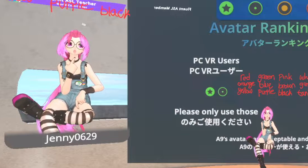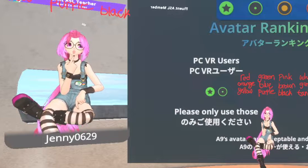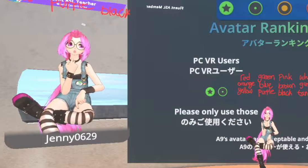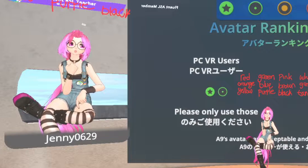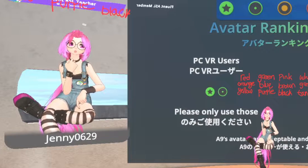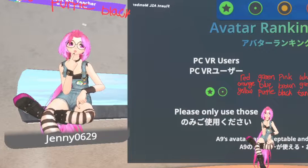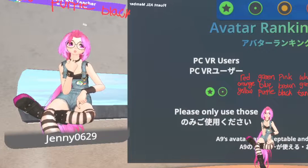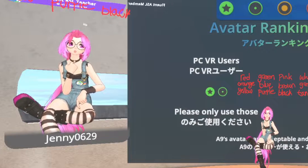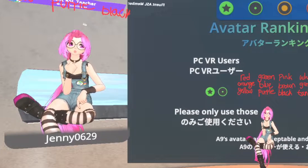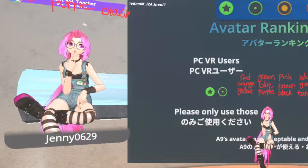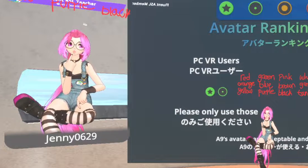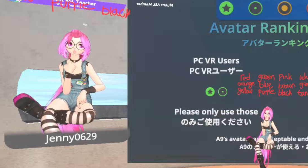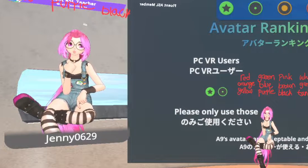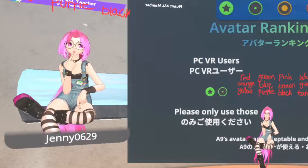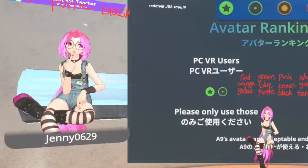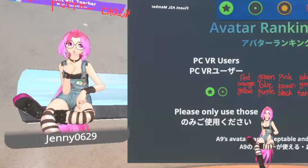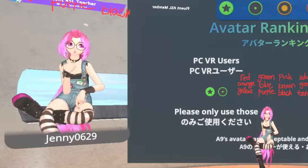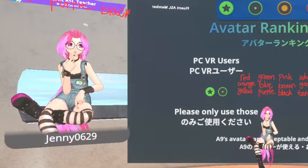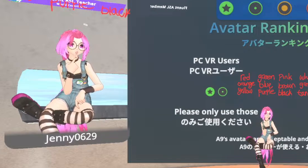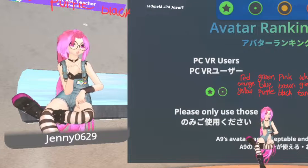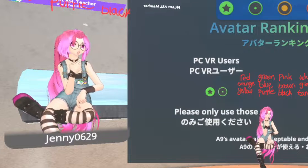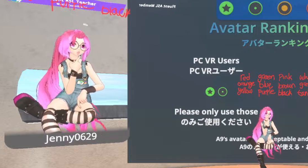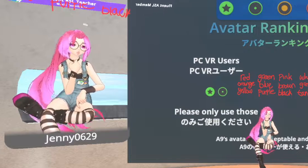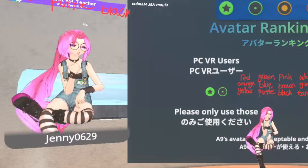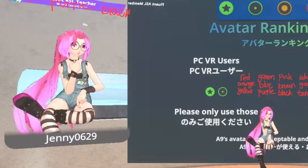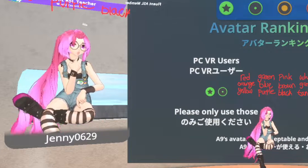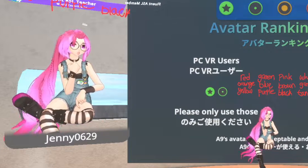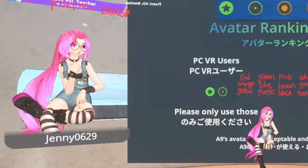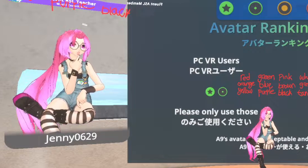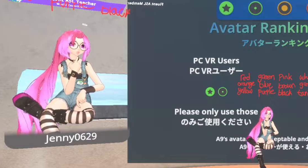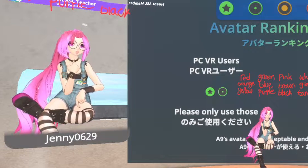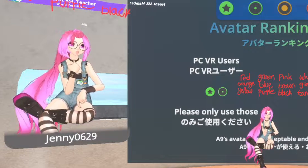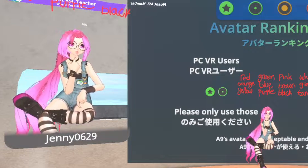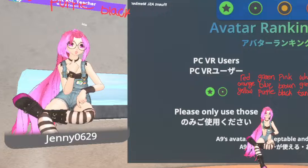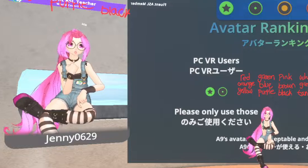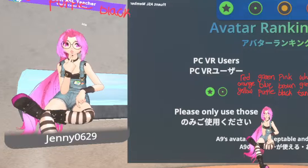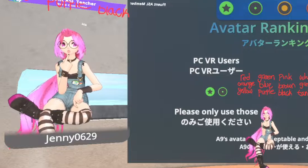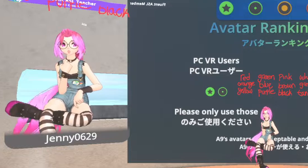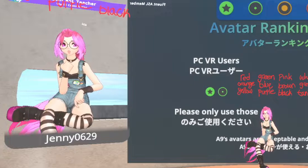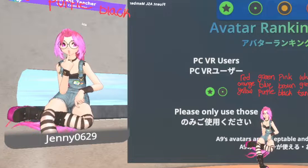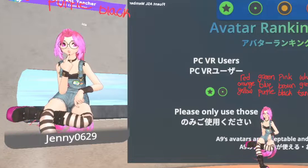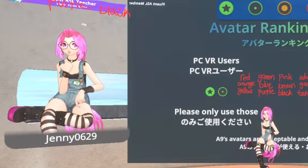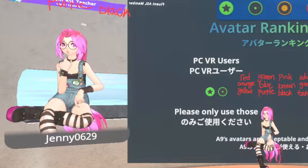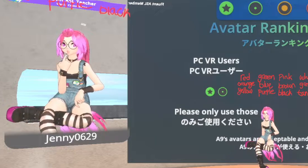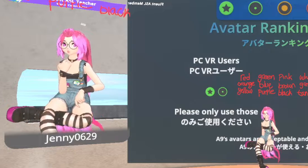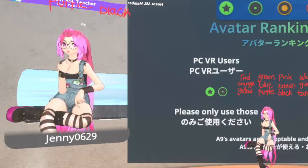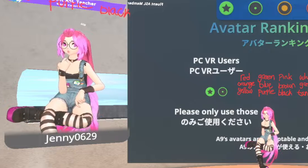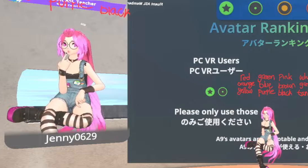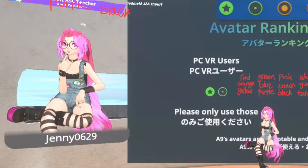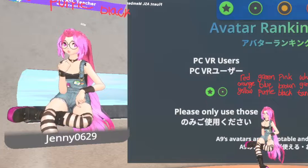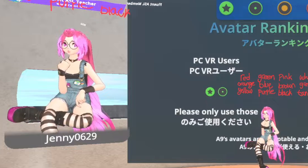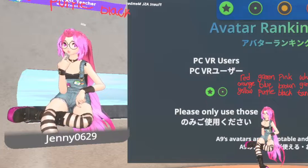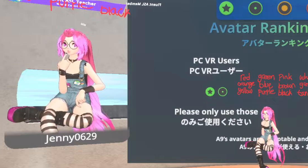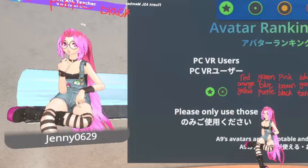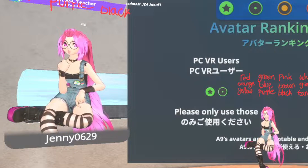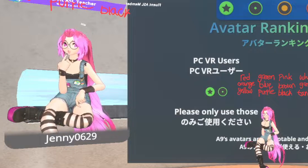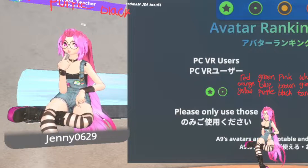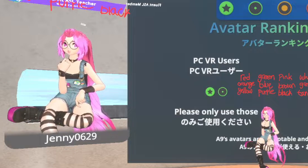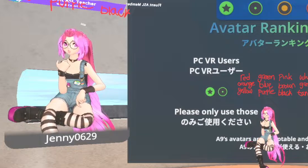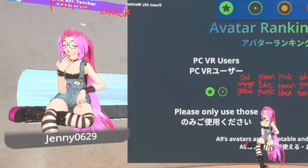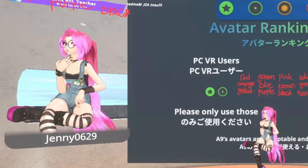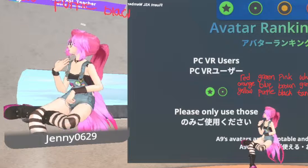your chin. So red like strawberry or red like blood, whatever helps you remember.